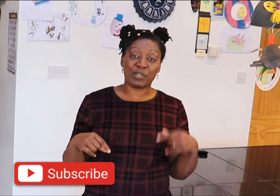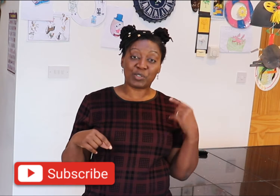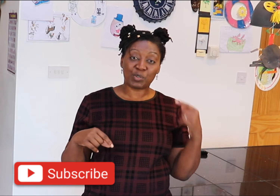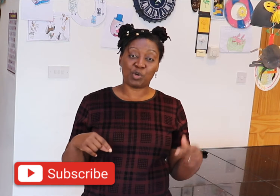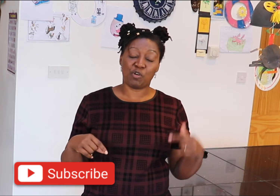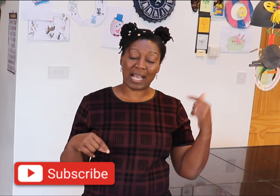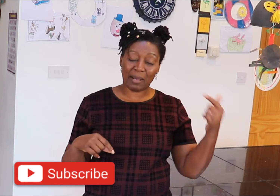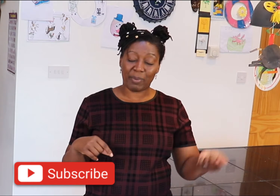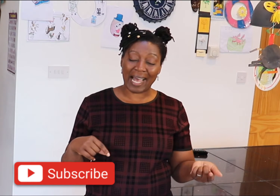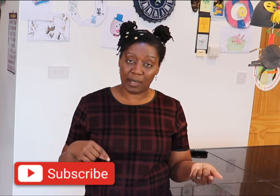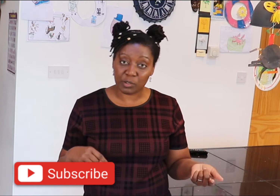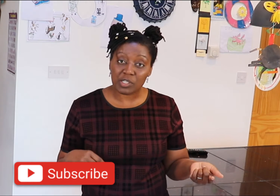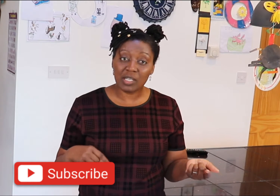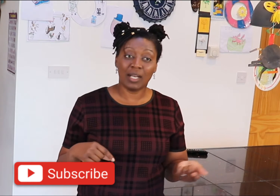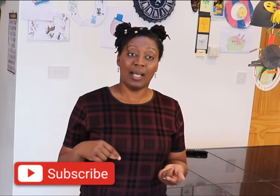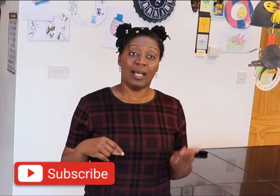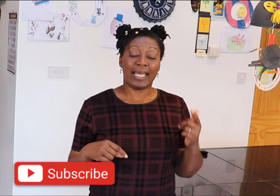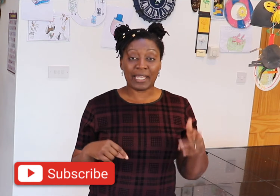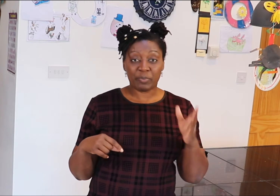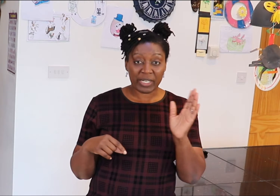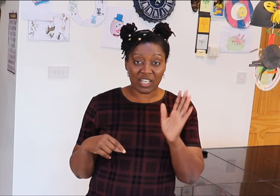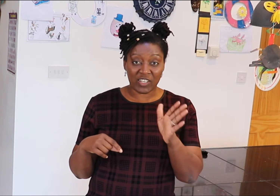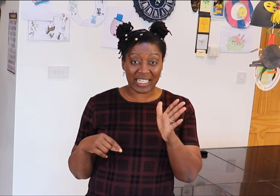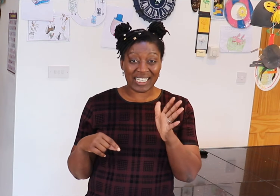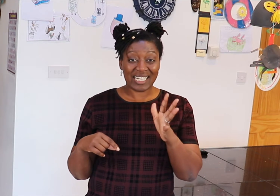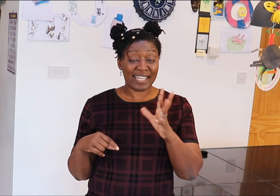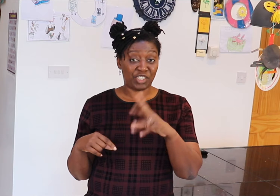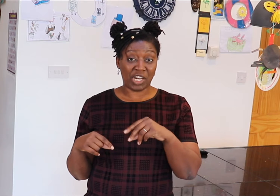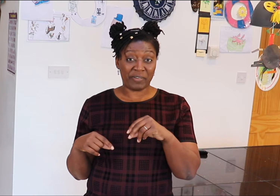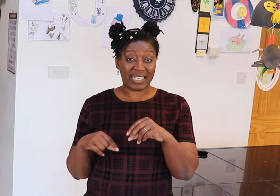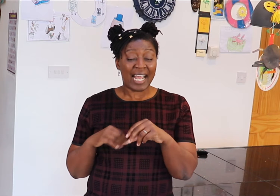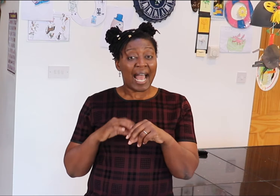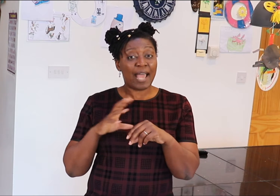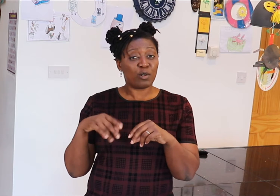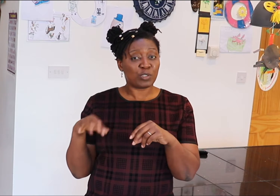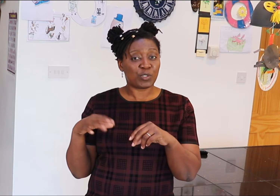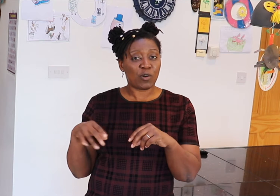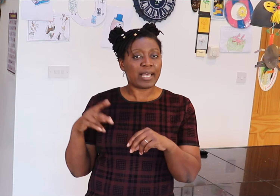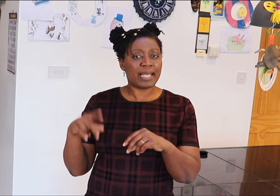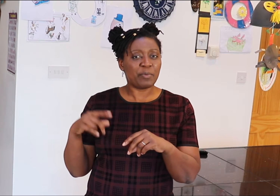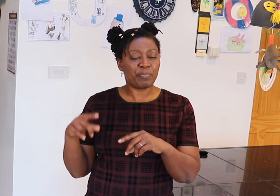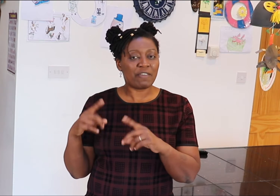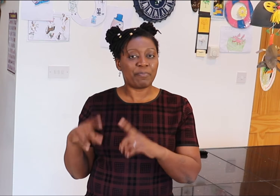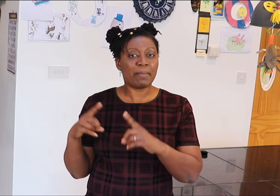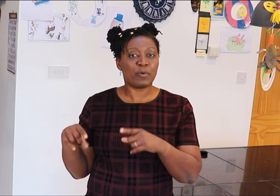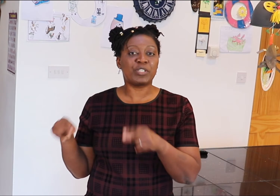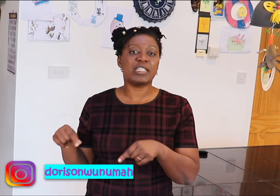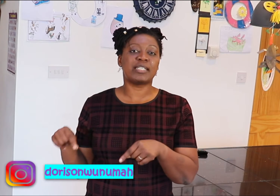going to talk about Innerbeing learning and sharing, and also give a bit more